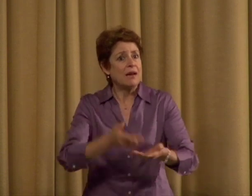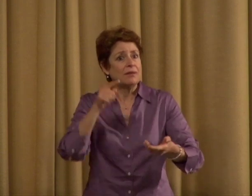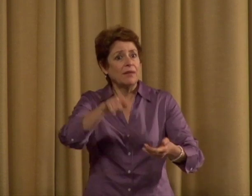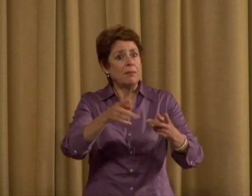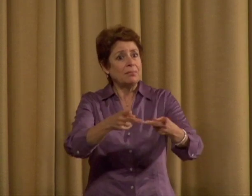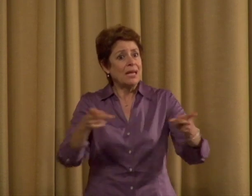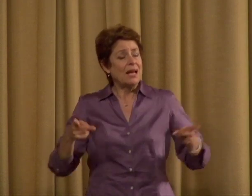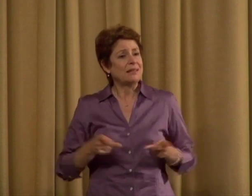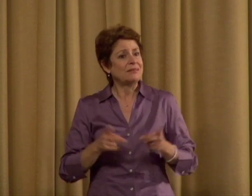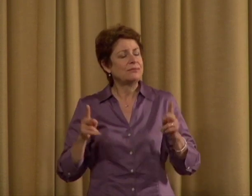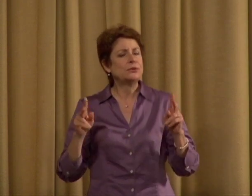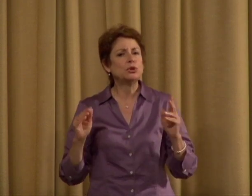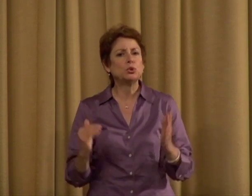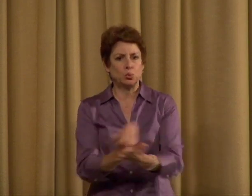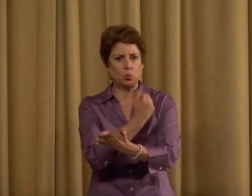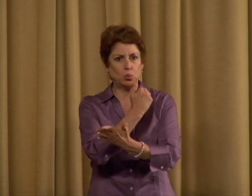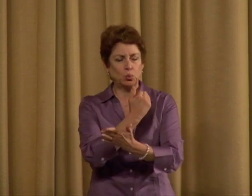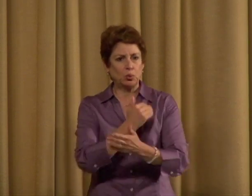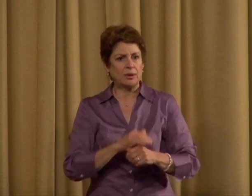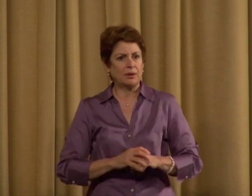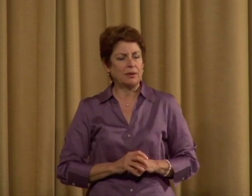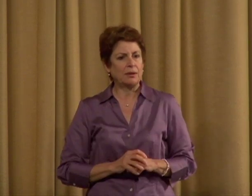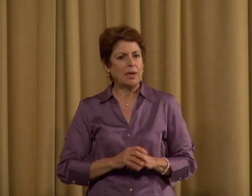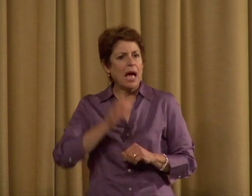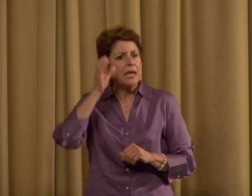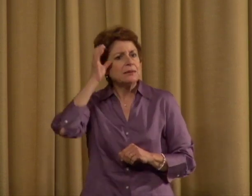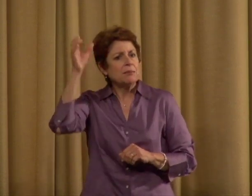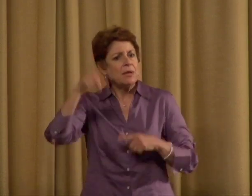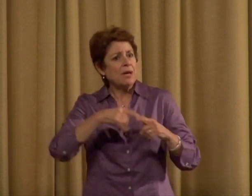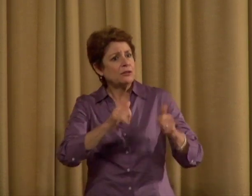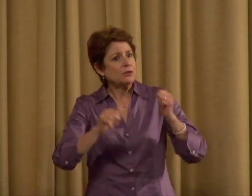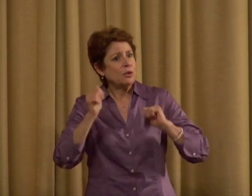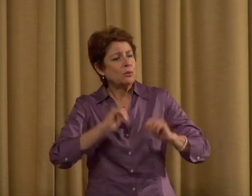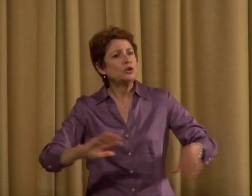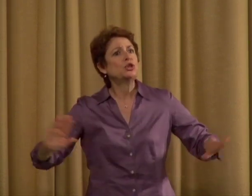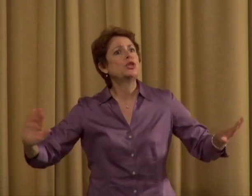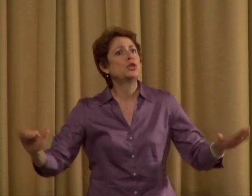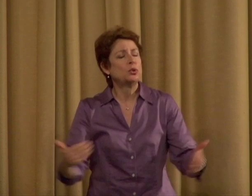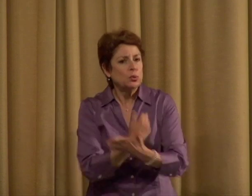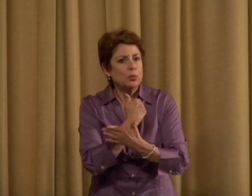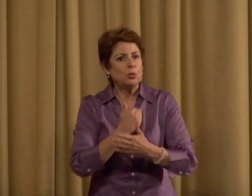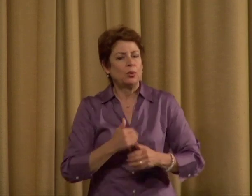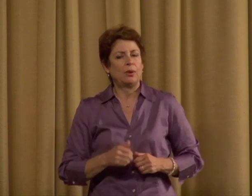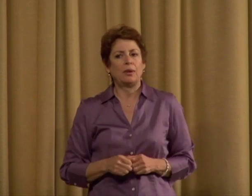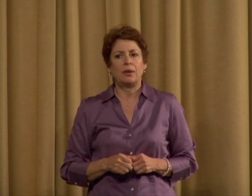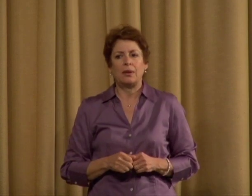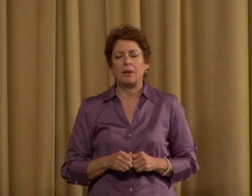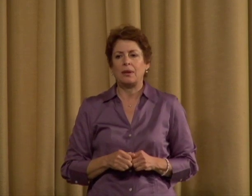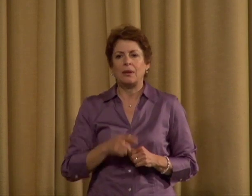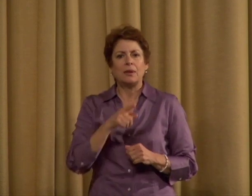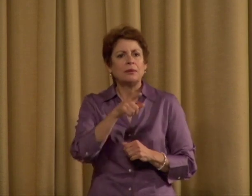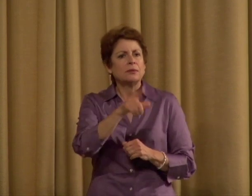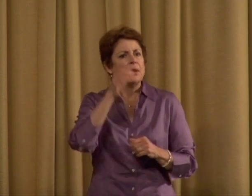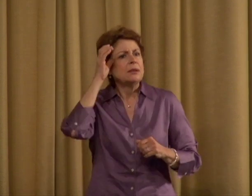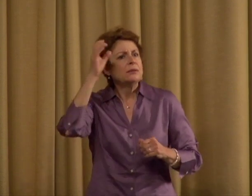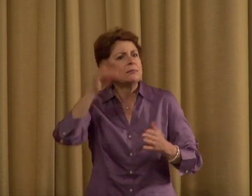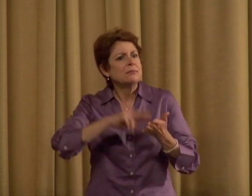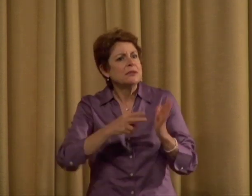Every one of us arrives in that place new, with new concepts about acting. We're new.